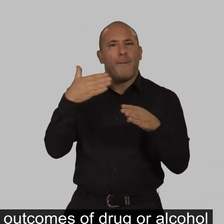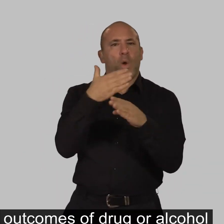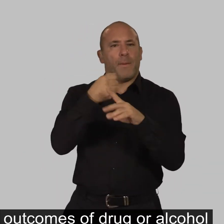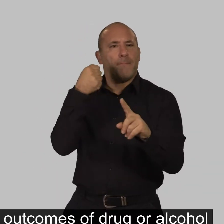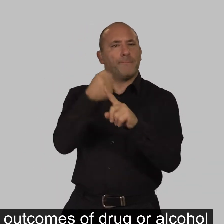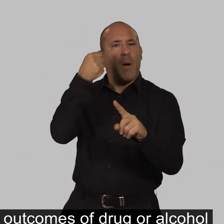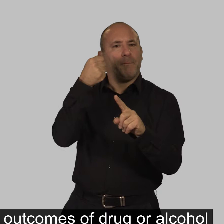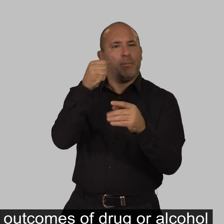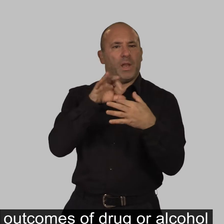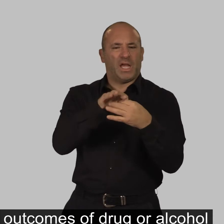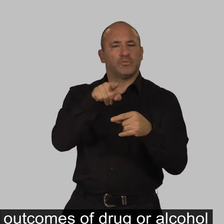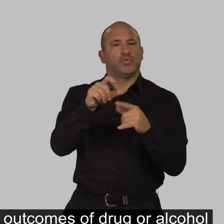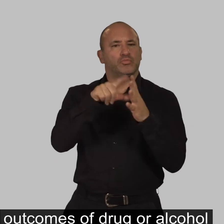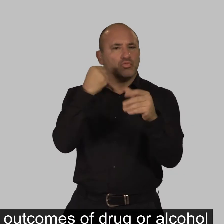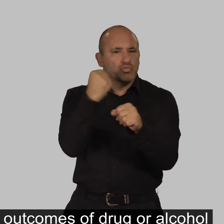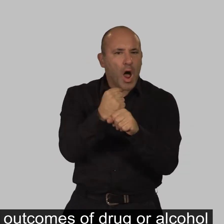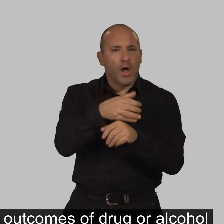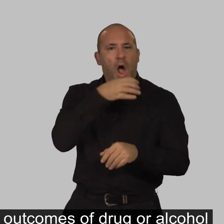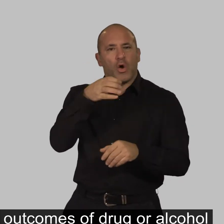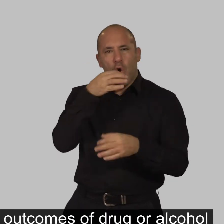alcohol addiction and obesity.